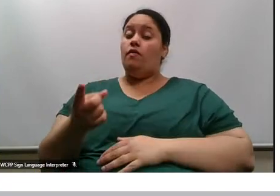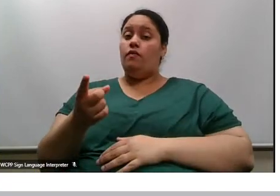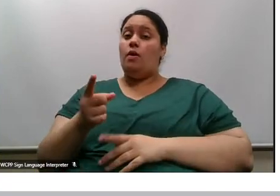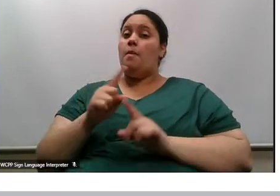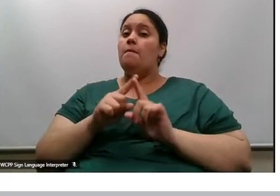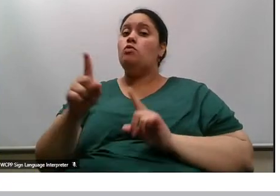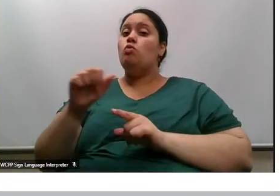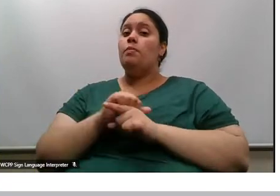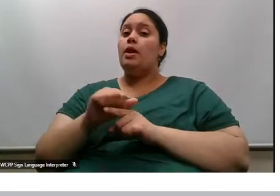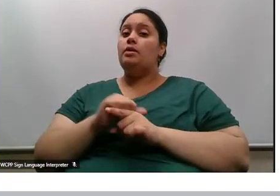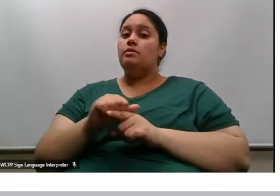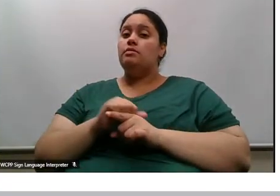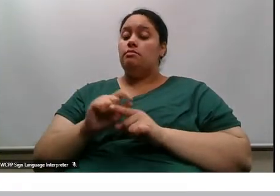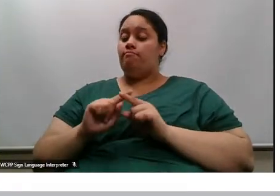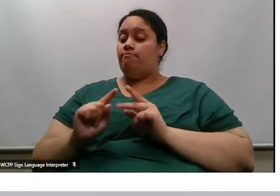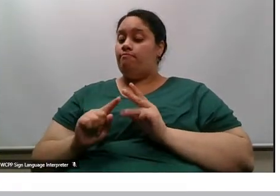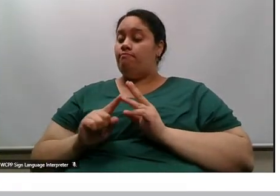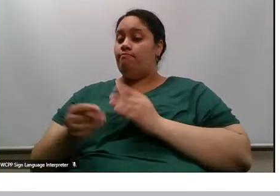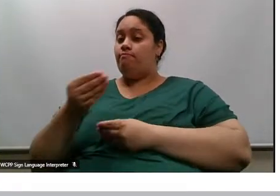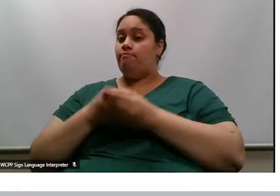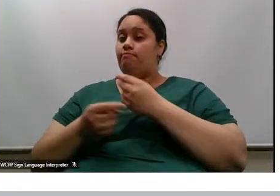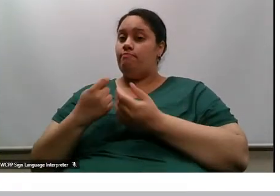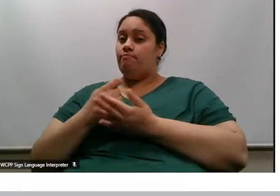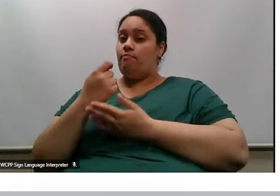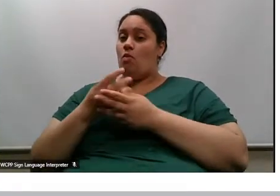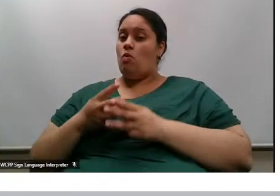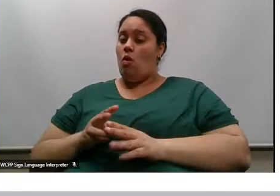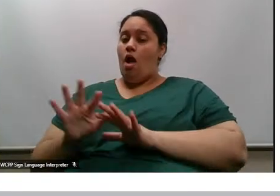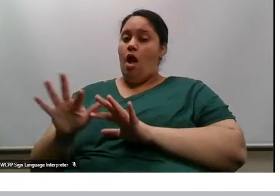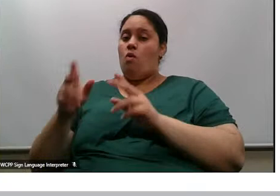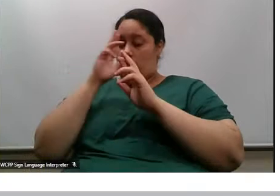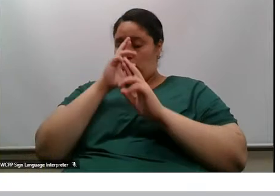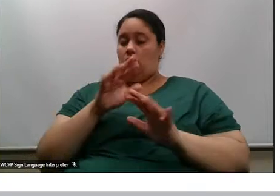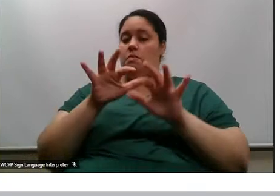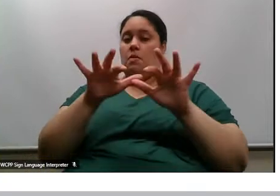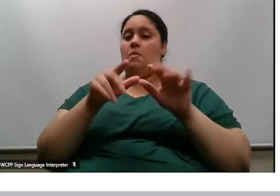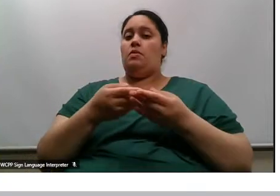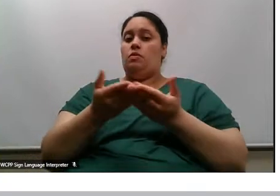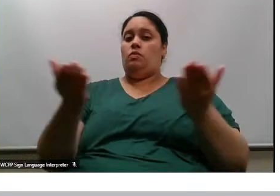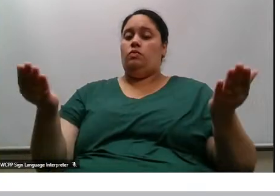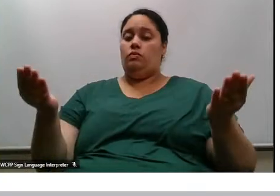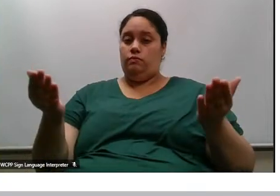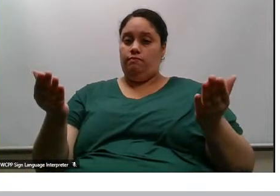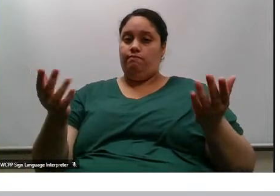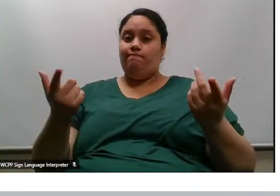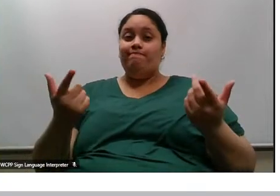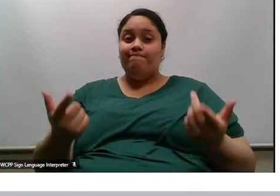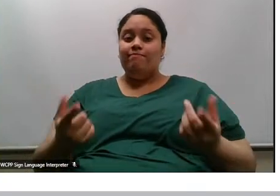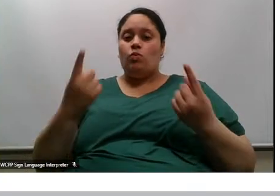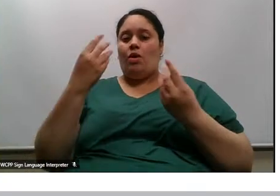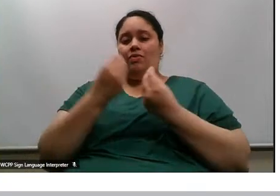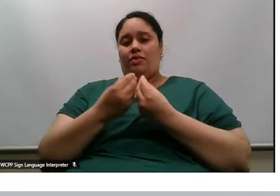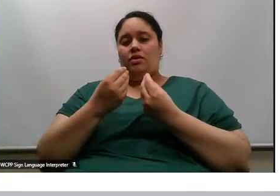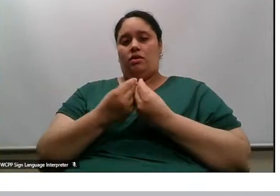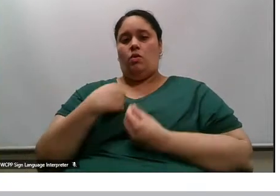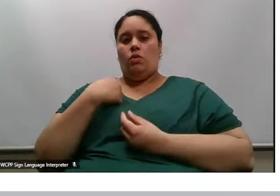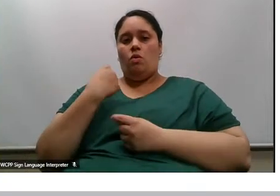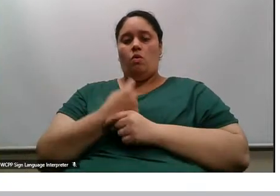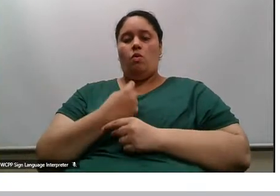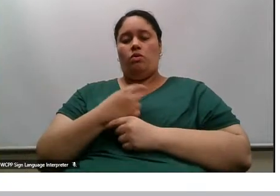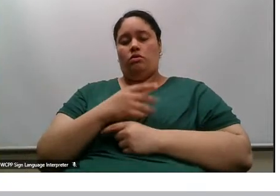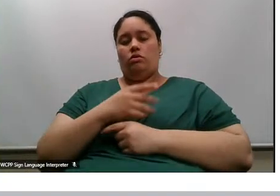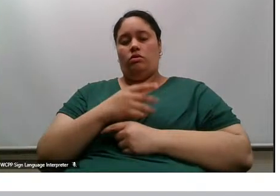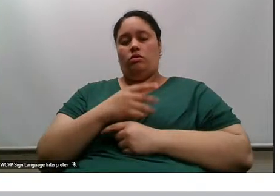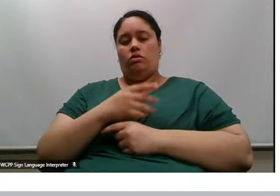you practice and trade in a manner that respects public interest. Now, this is the only thing that we are all about, is